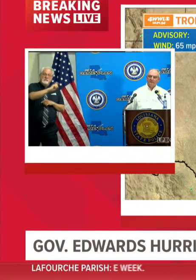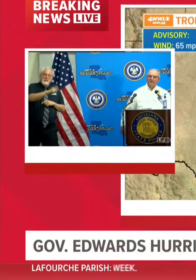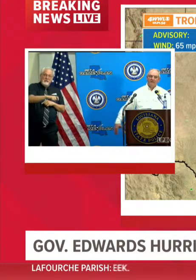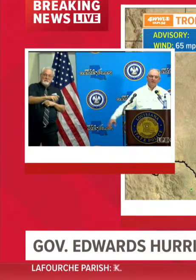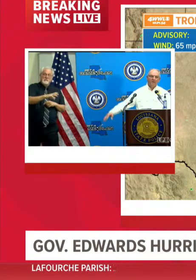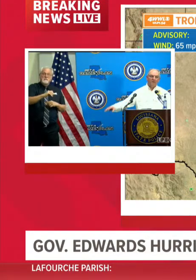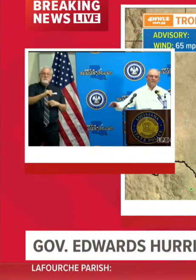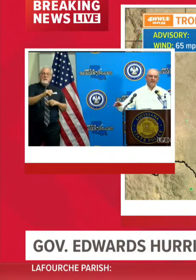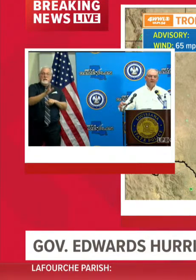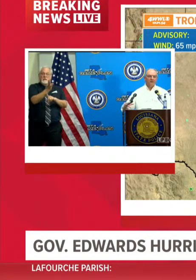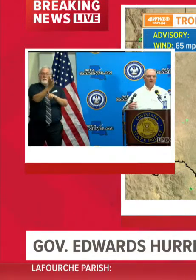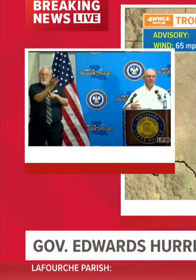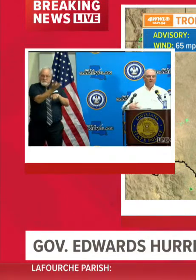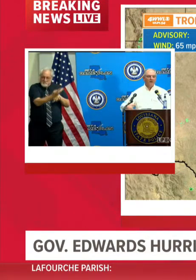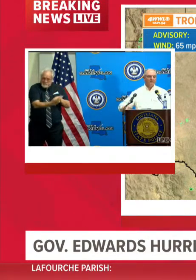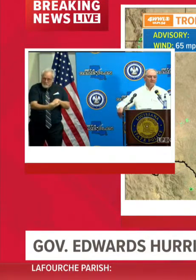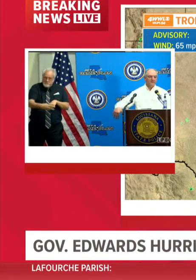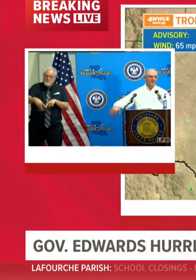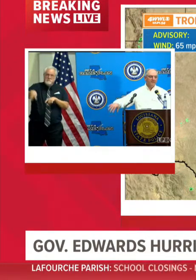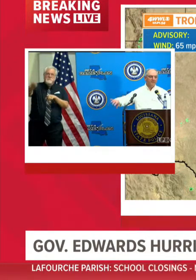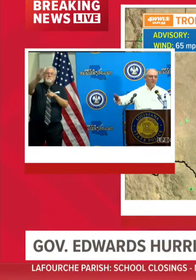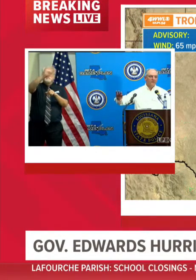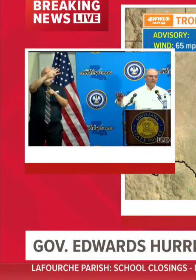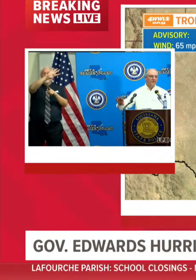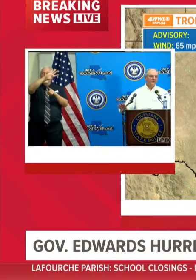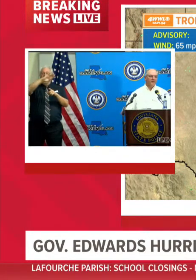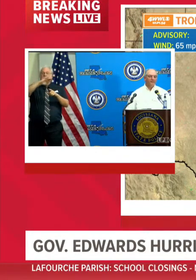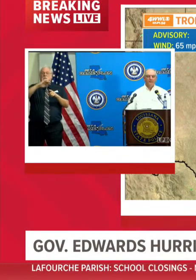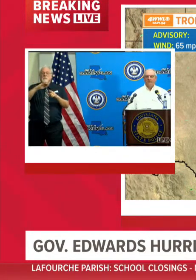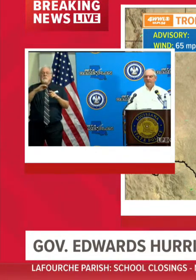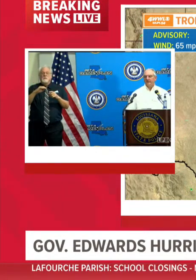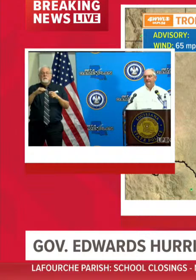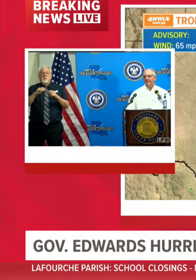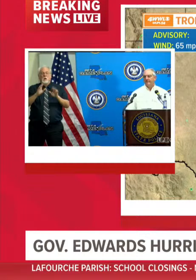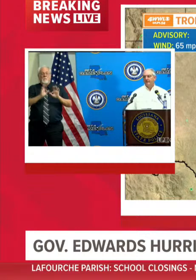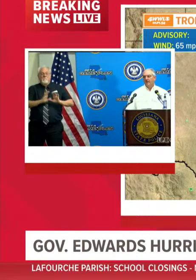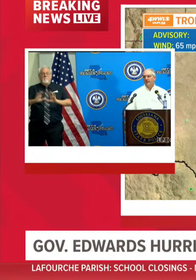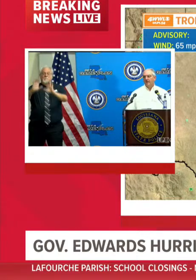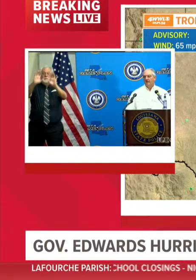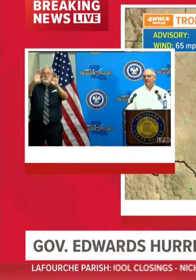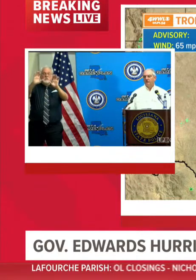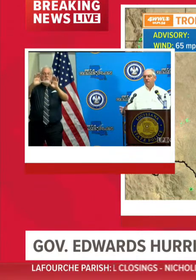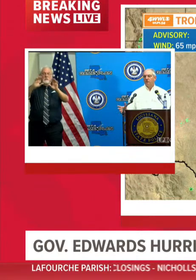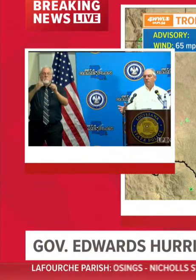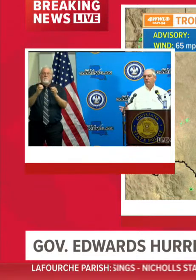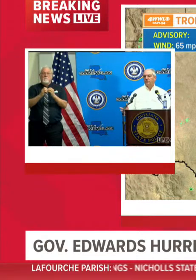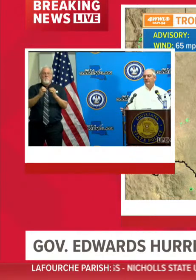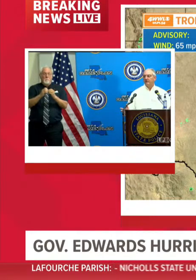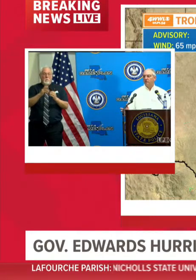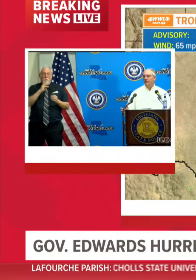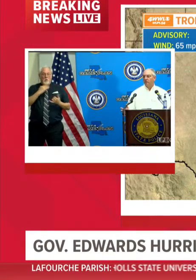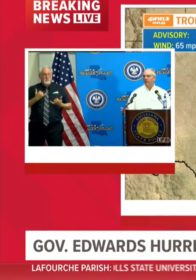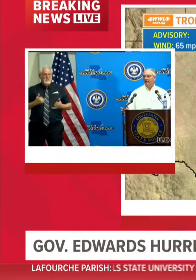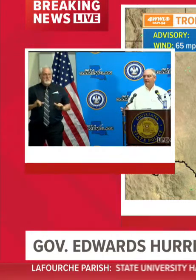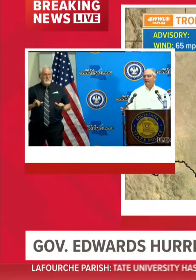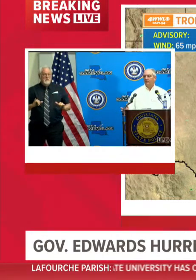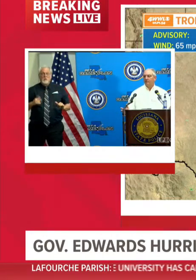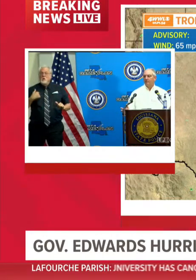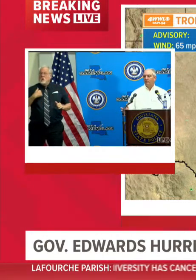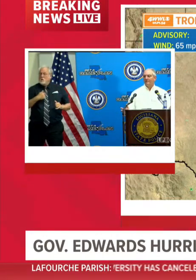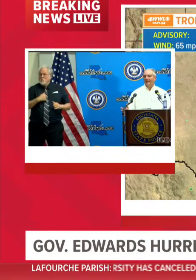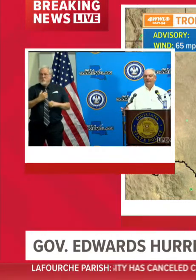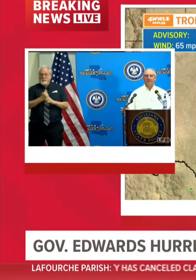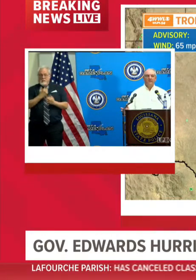and makes a large counterclockwise rotation, pushing additional water still. And we are